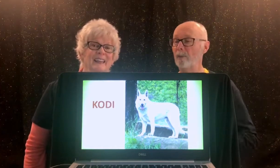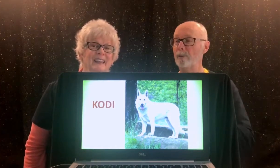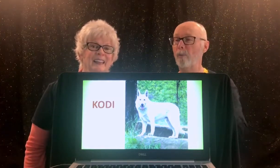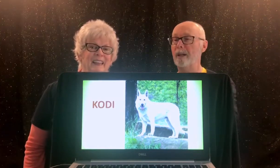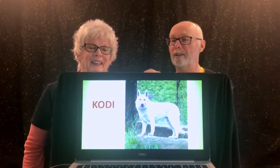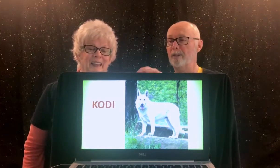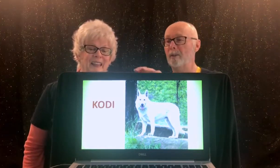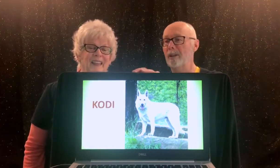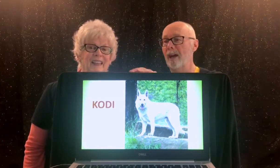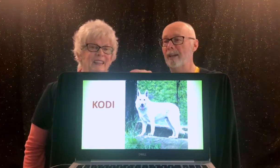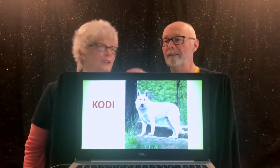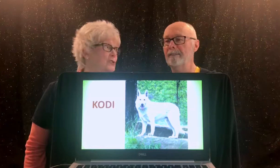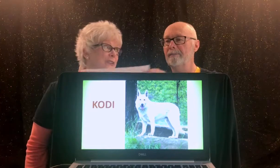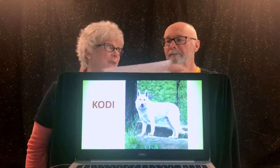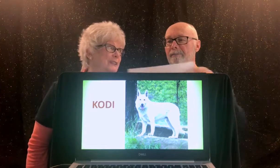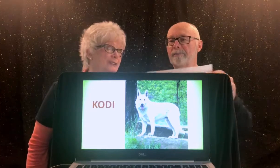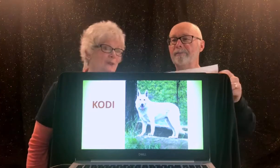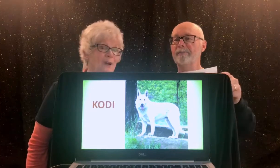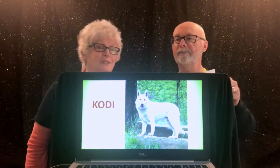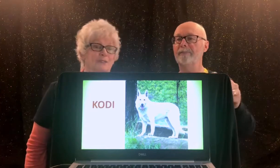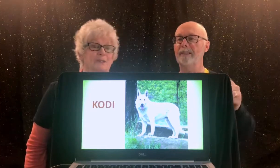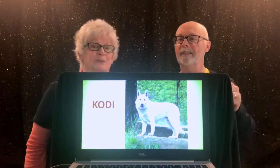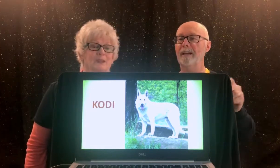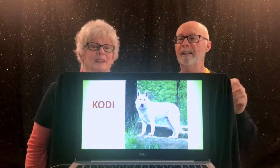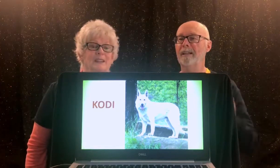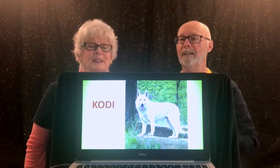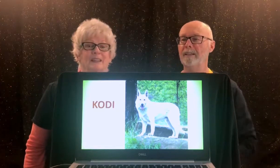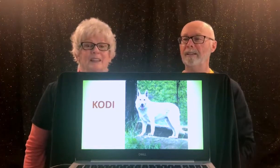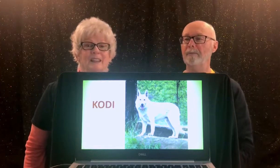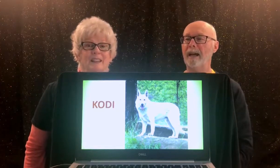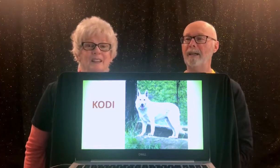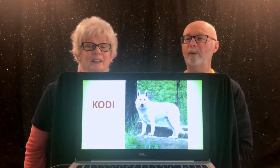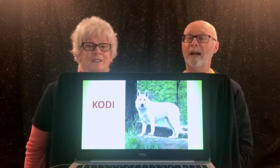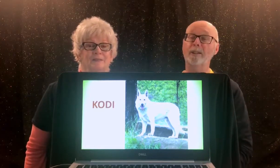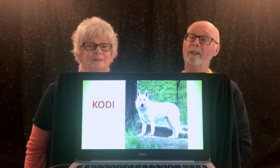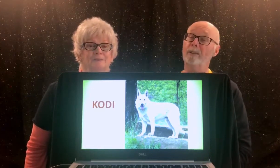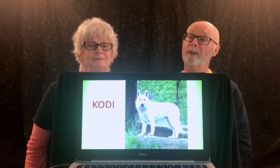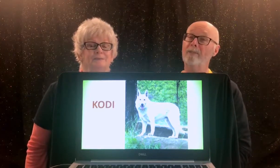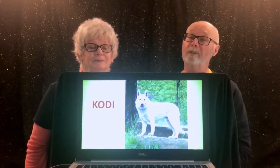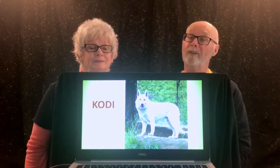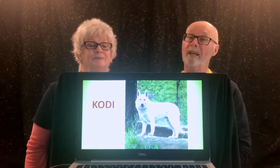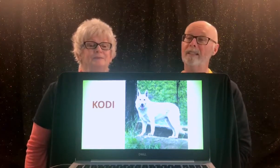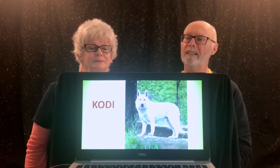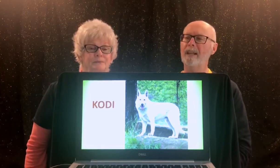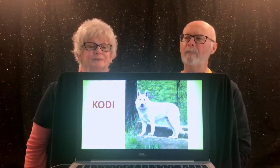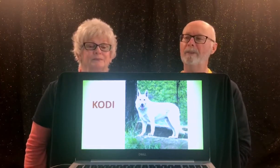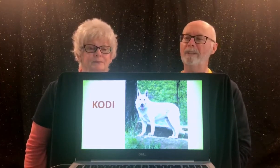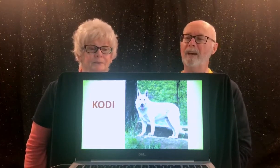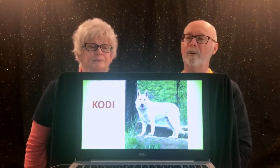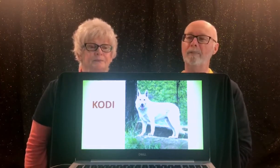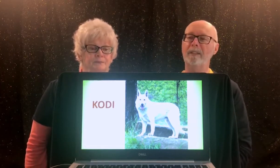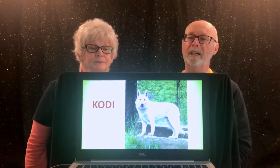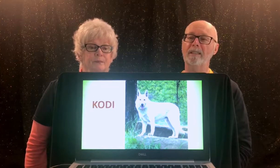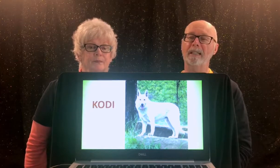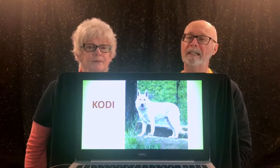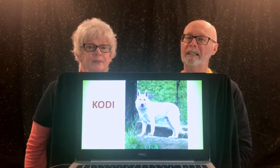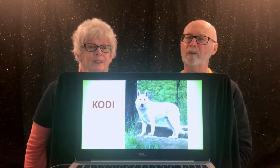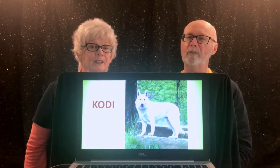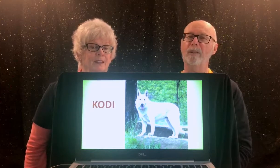we wanted to or not. Usually we didn't want to, did we? Yeah. Looking back, we're actually grateful that he did help us in that way, because it would have been